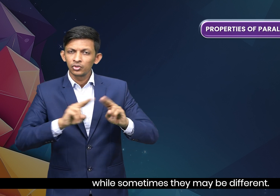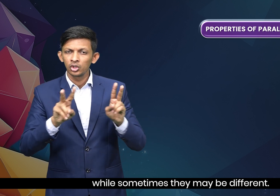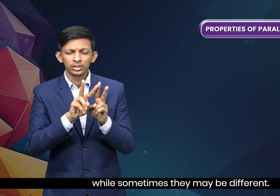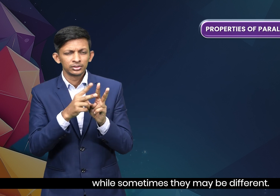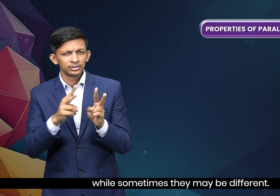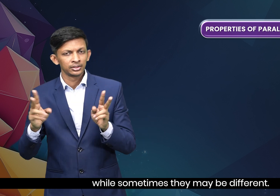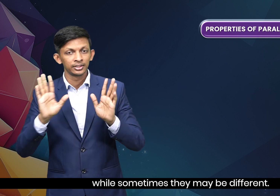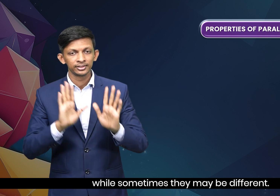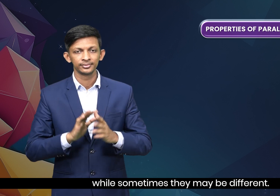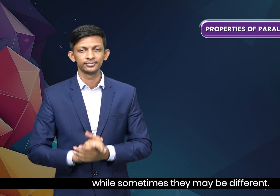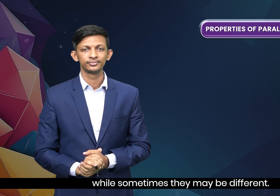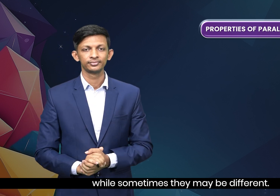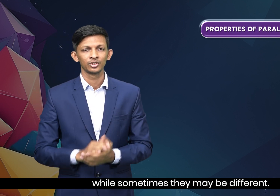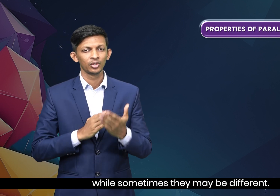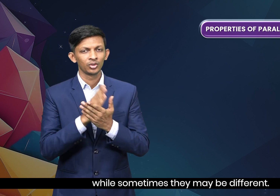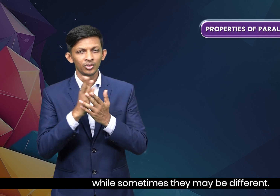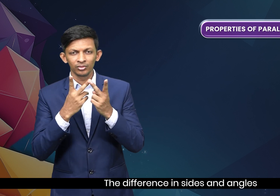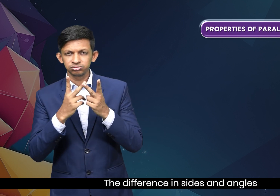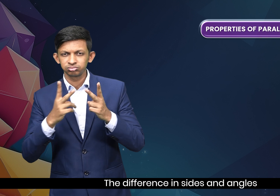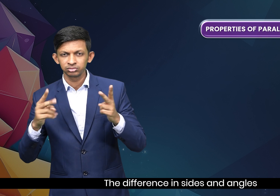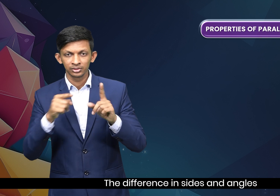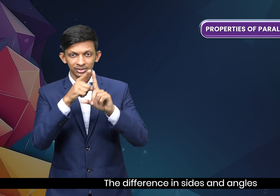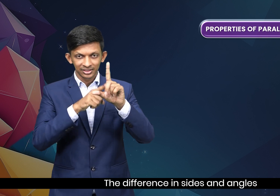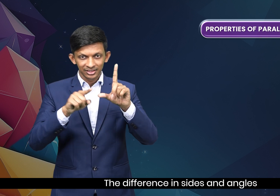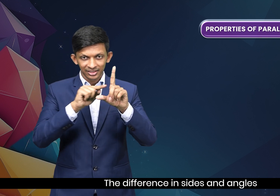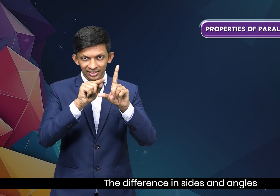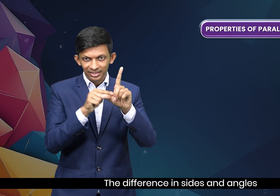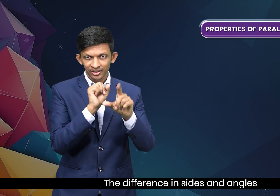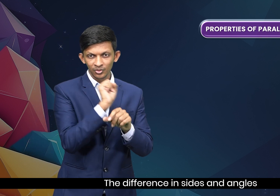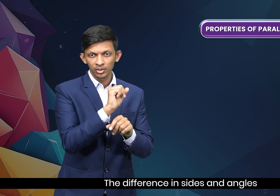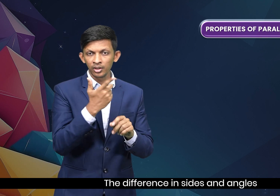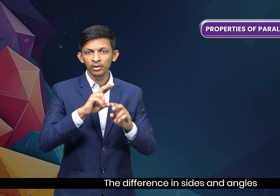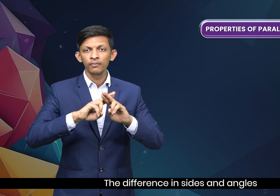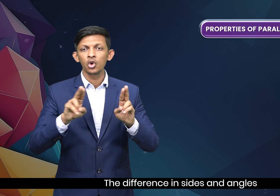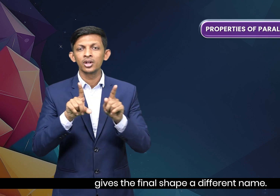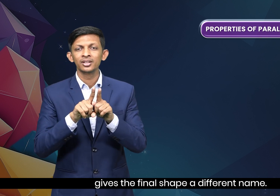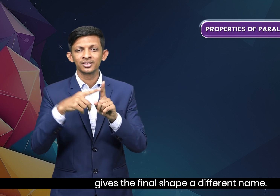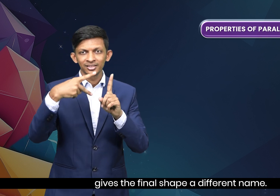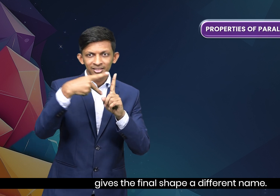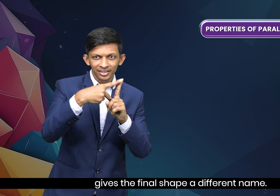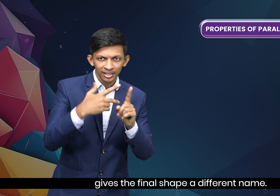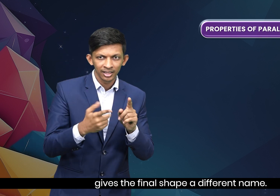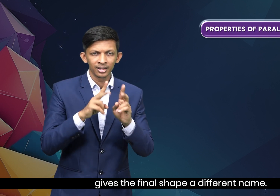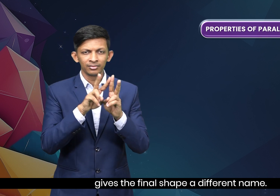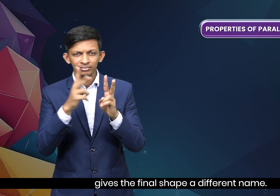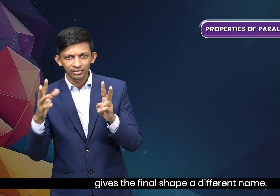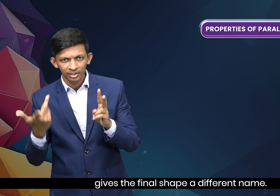while sometimes they may be different. The difference in sides and angles gives the final shape a